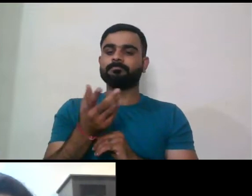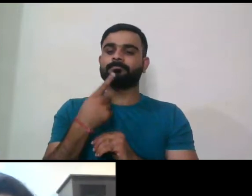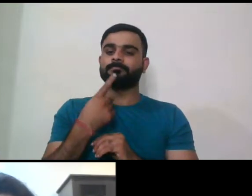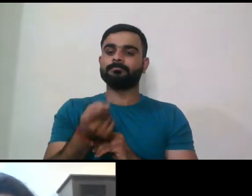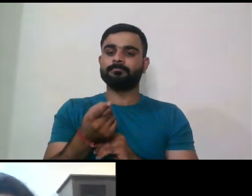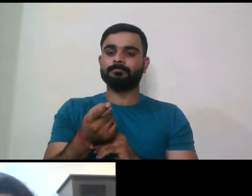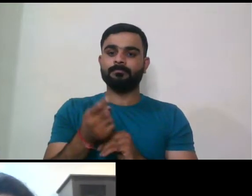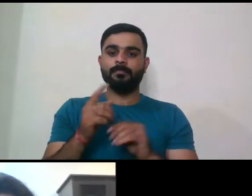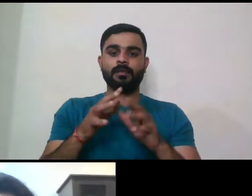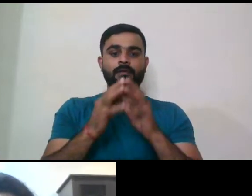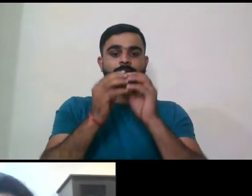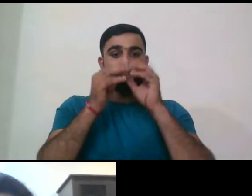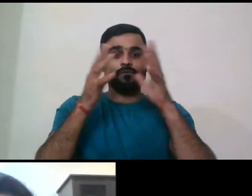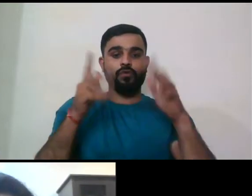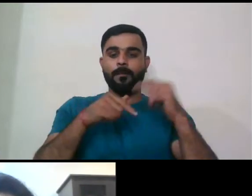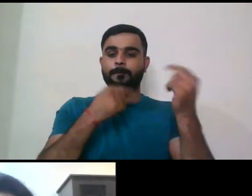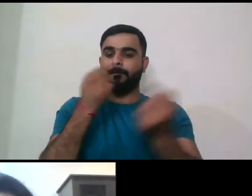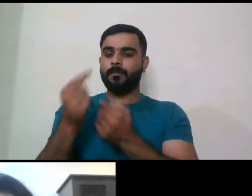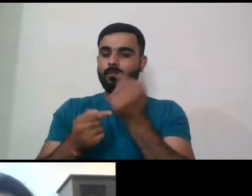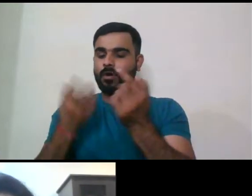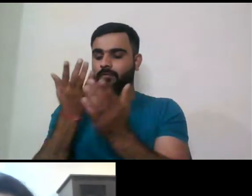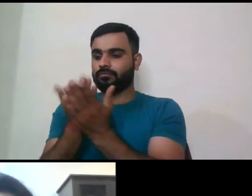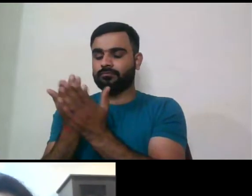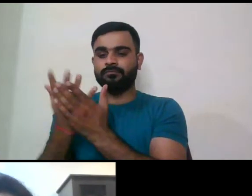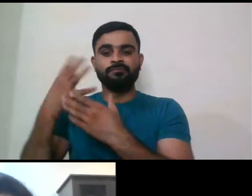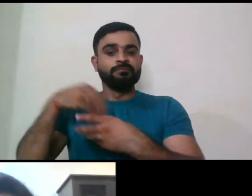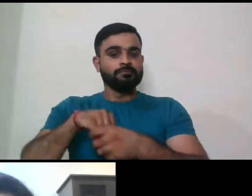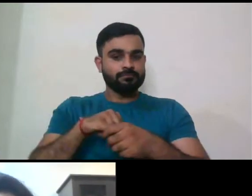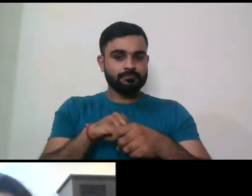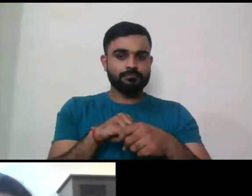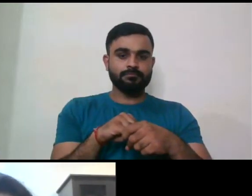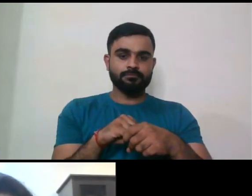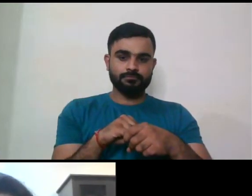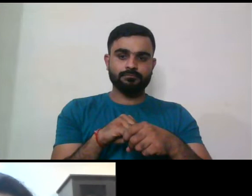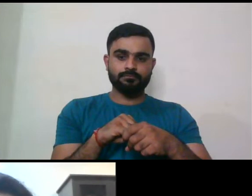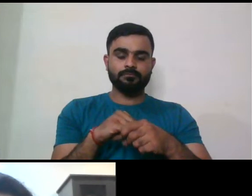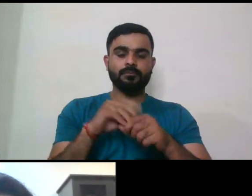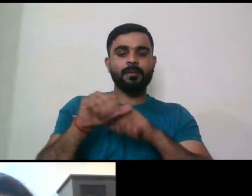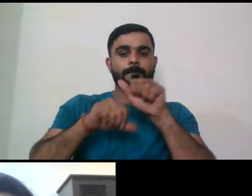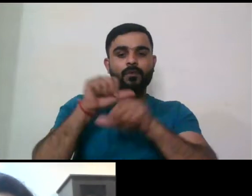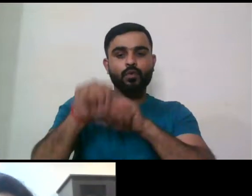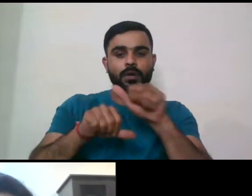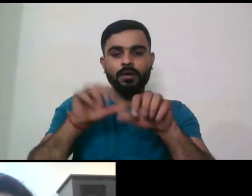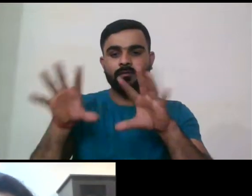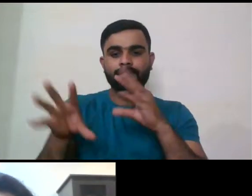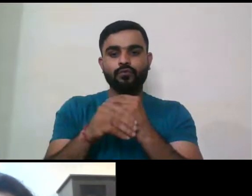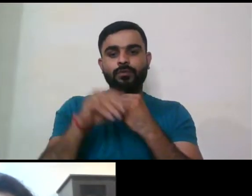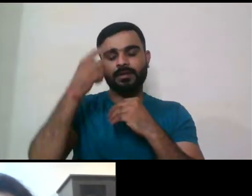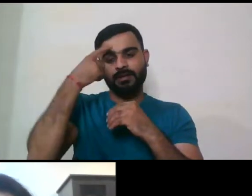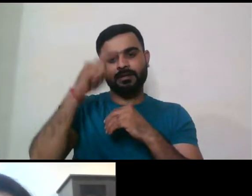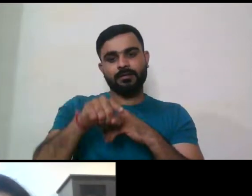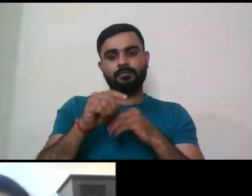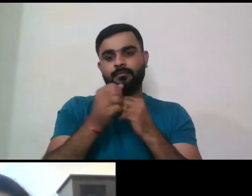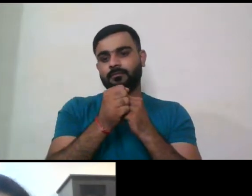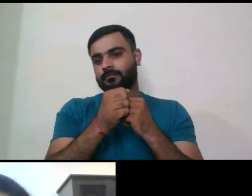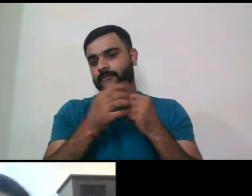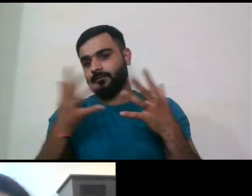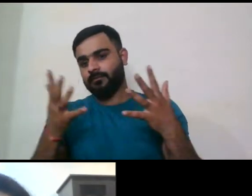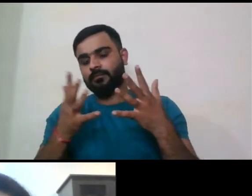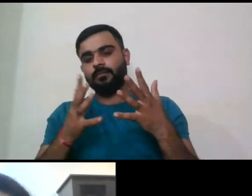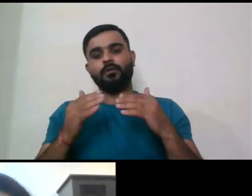that there's a lot of political capital that has to be put into that process. And that, we think, is both a